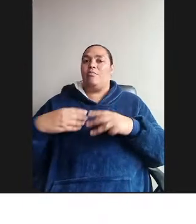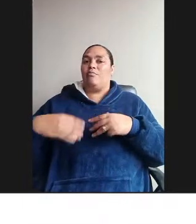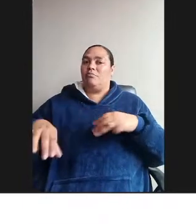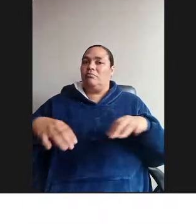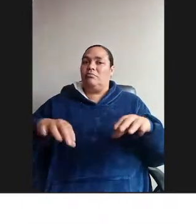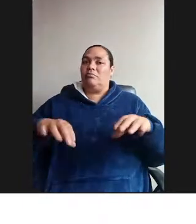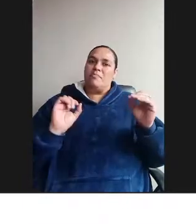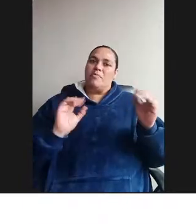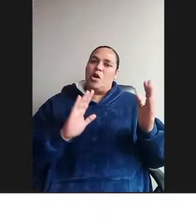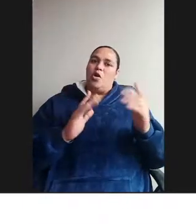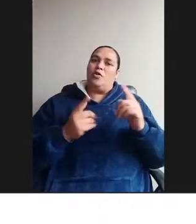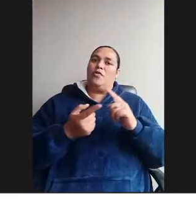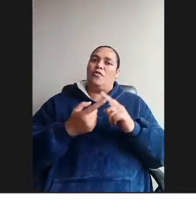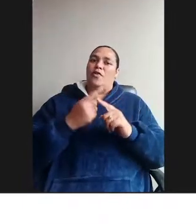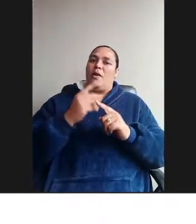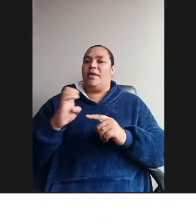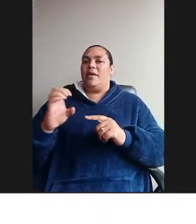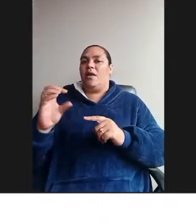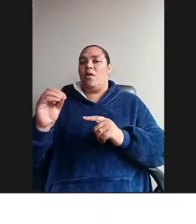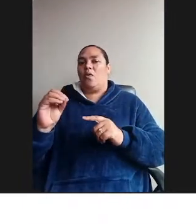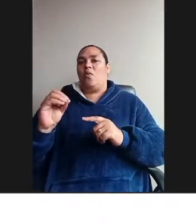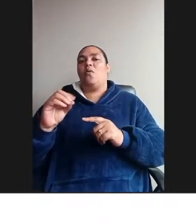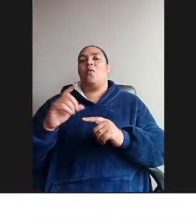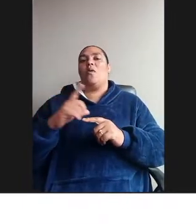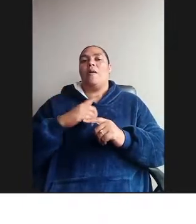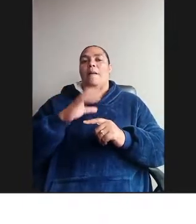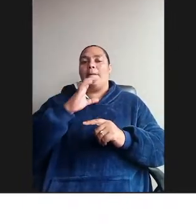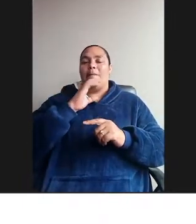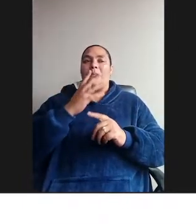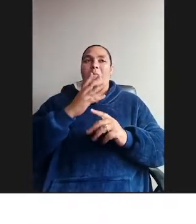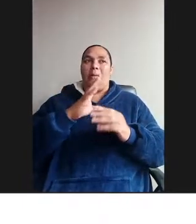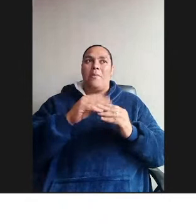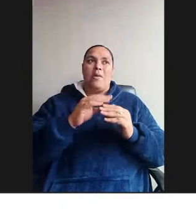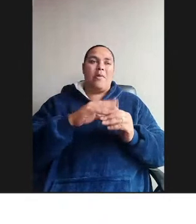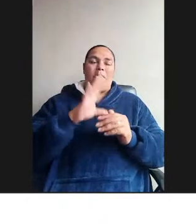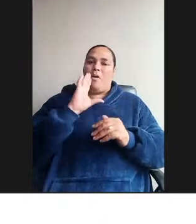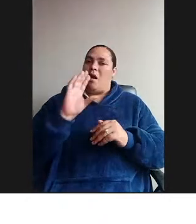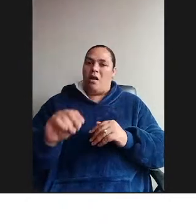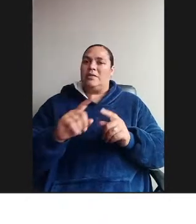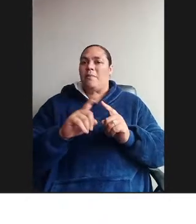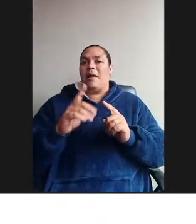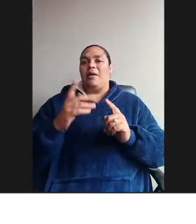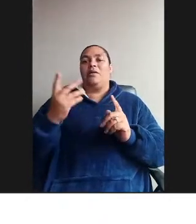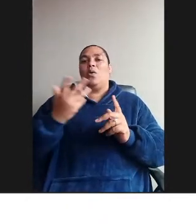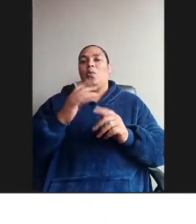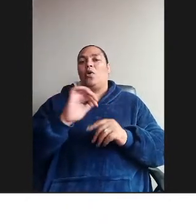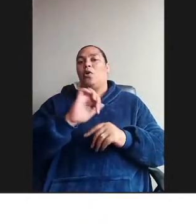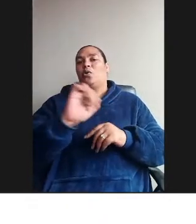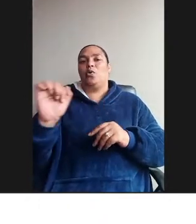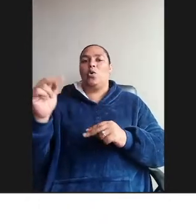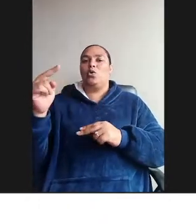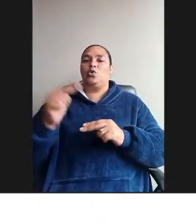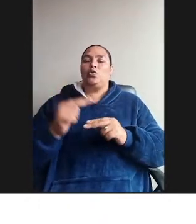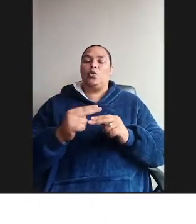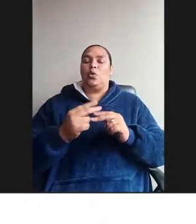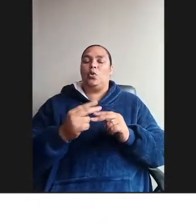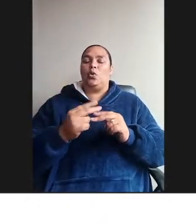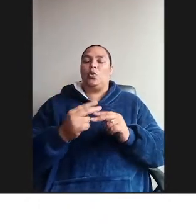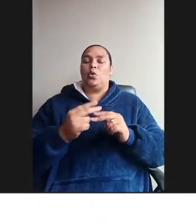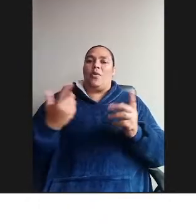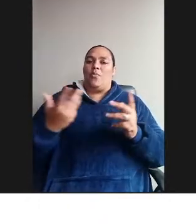by PEO that should members not ask, but especially where those shortcomings are in terms of people